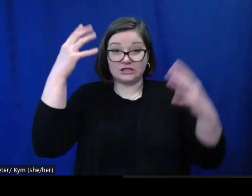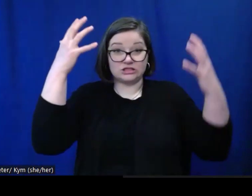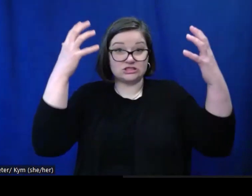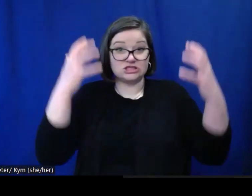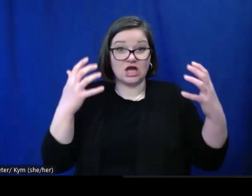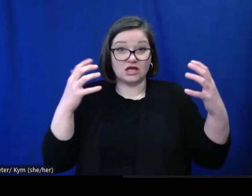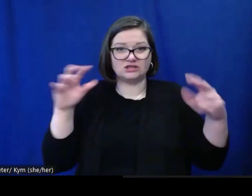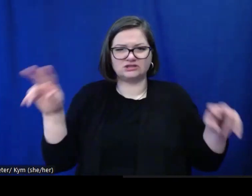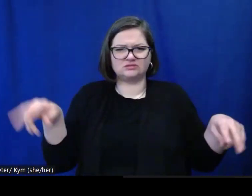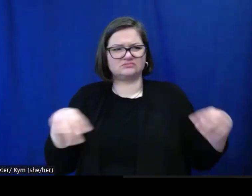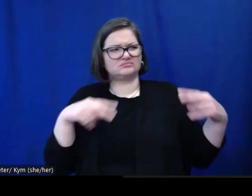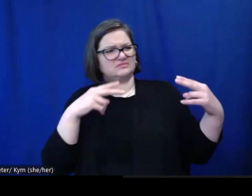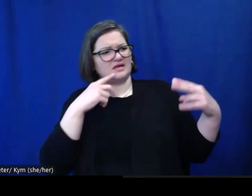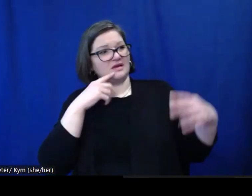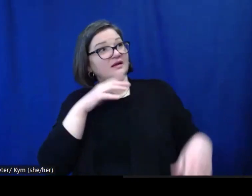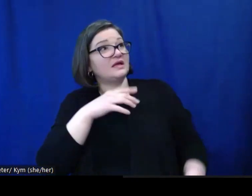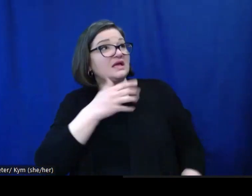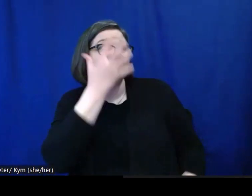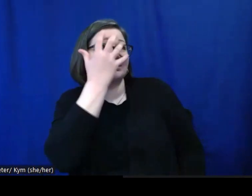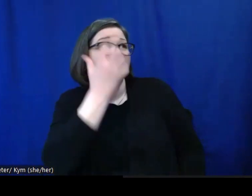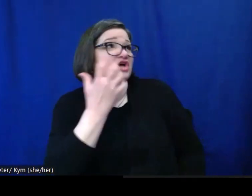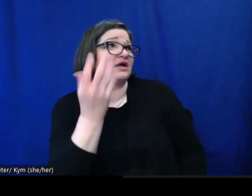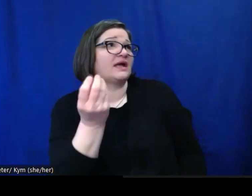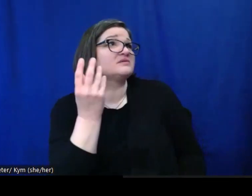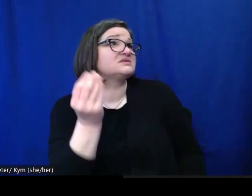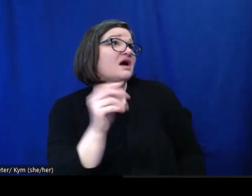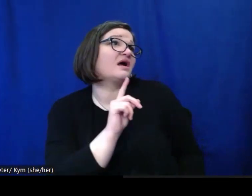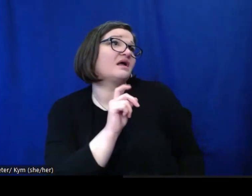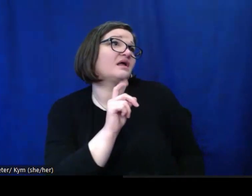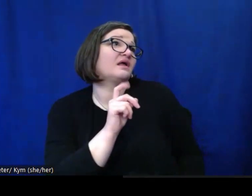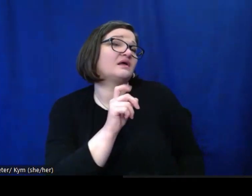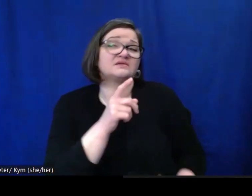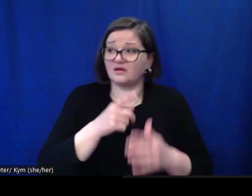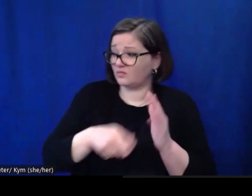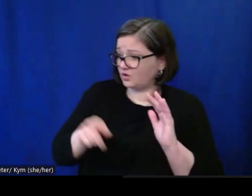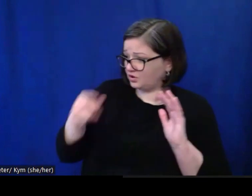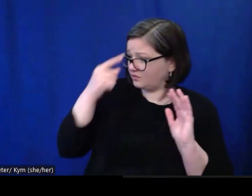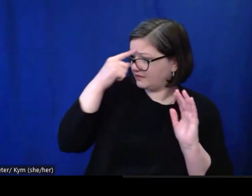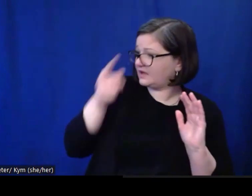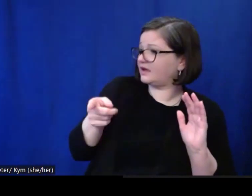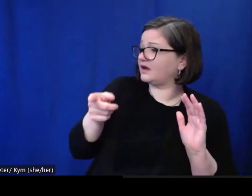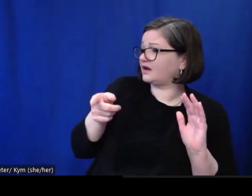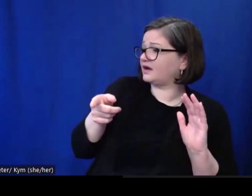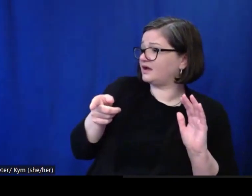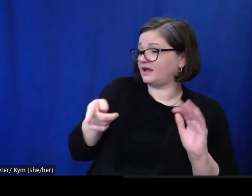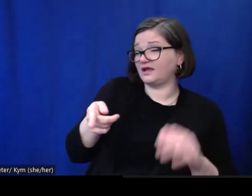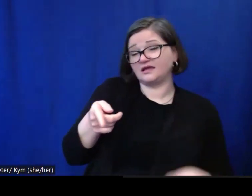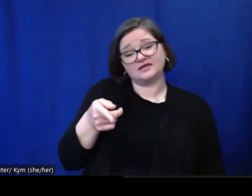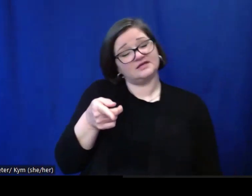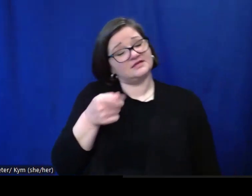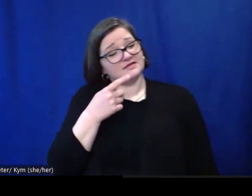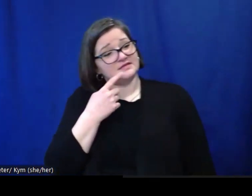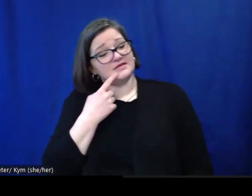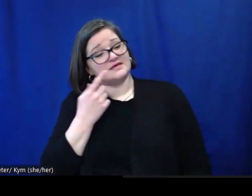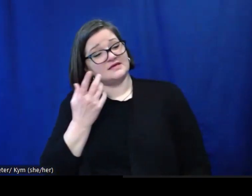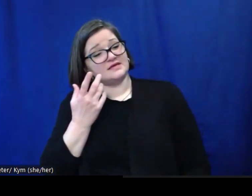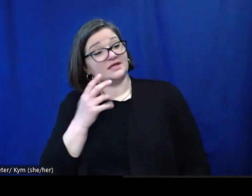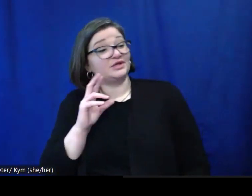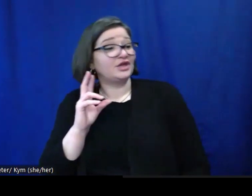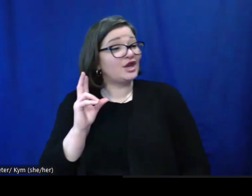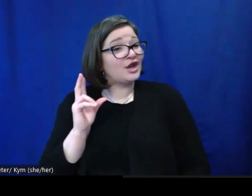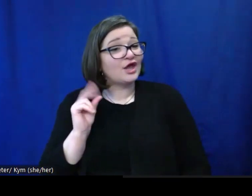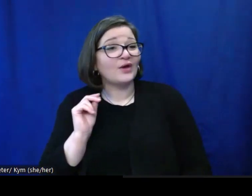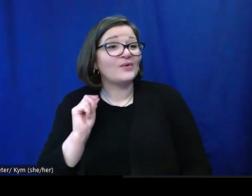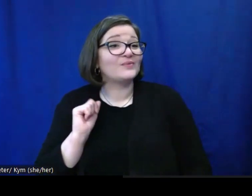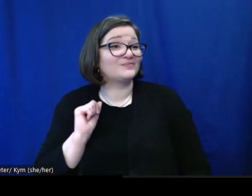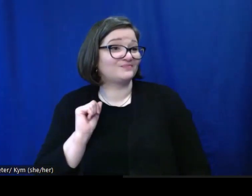dark outside? And I said, well, what do you think? And she said, no. And I